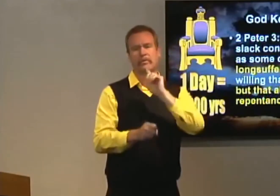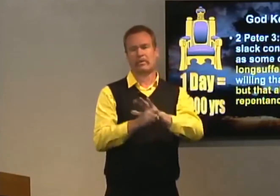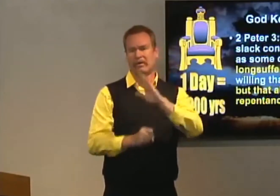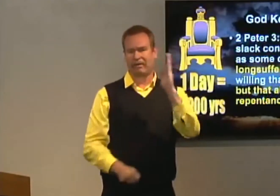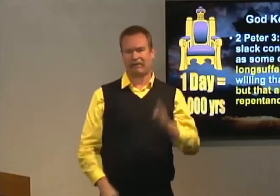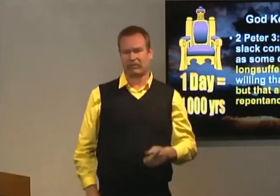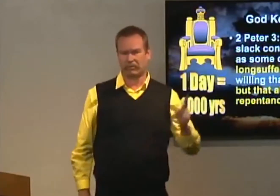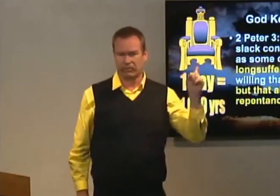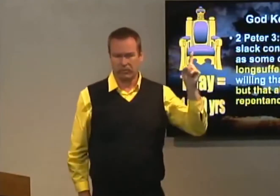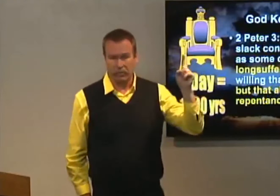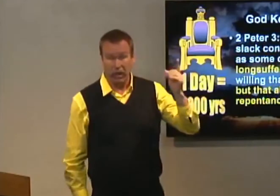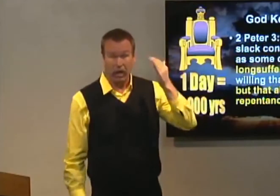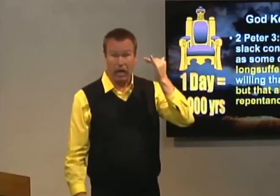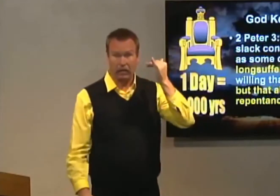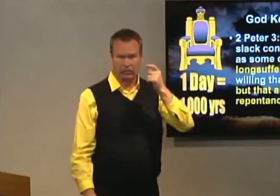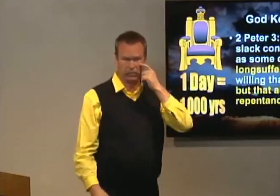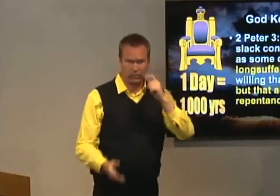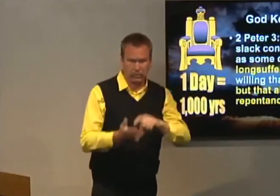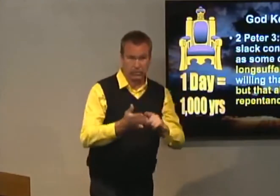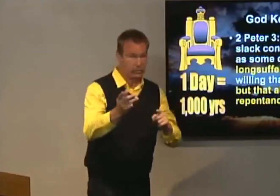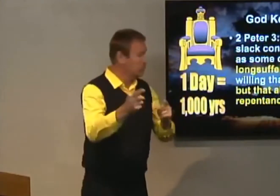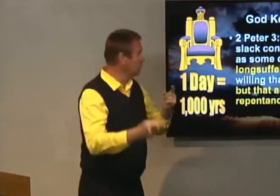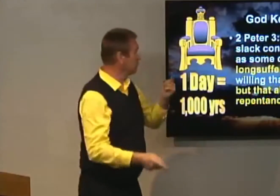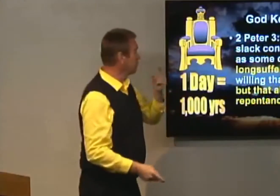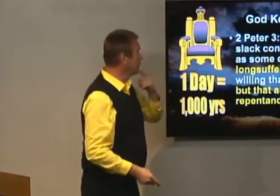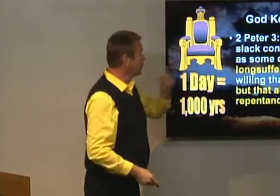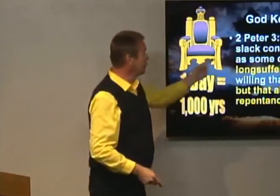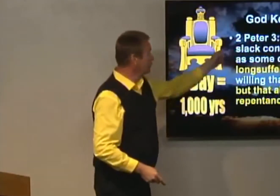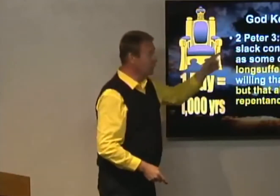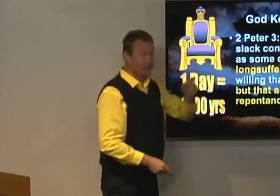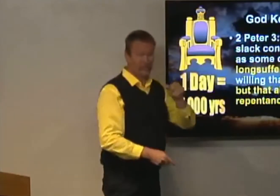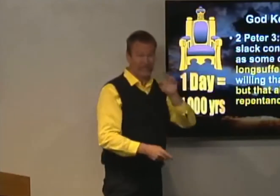God never fails to keep a promise.